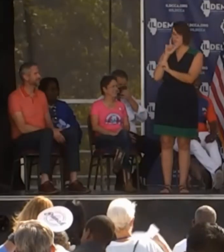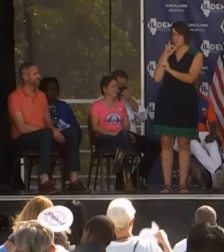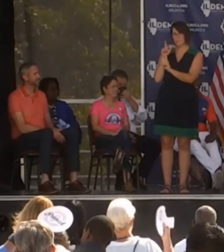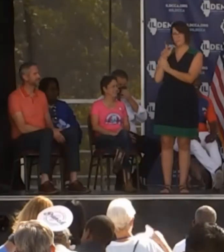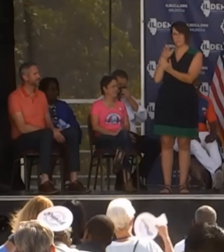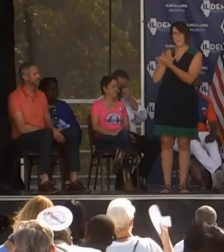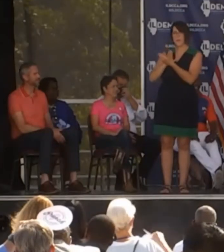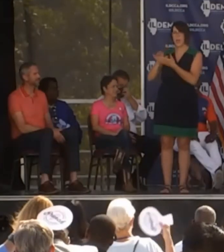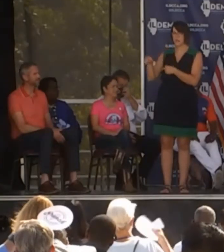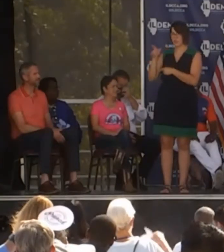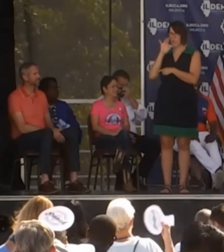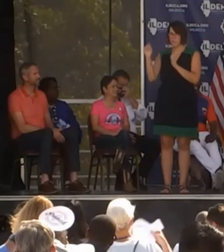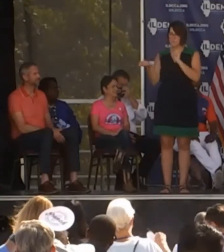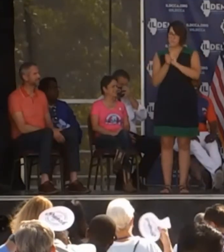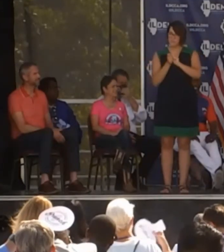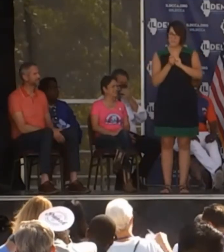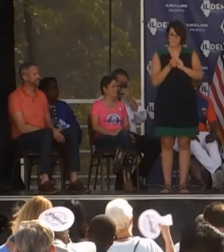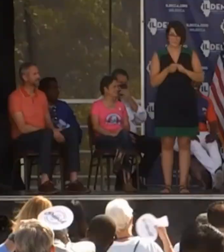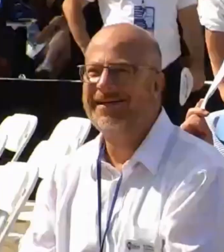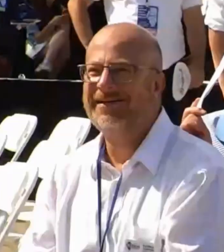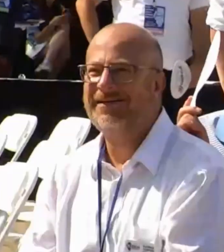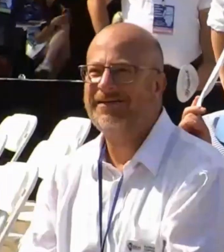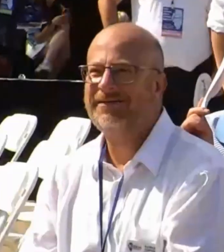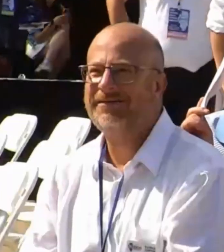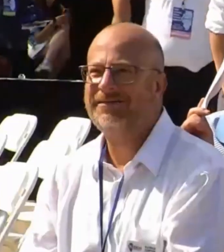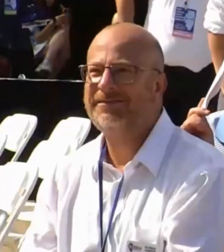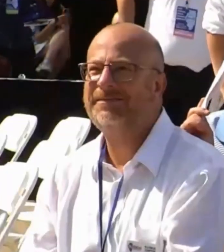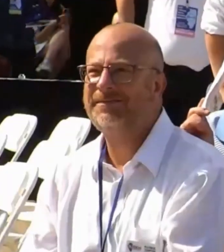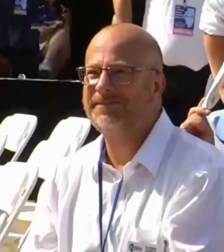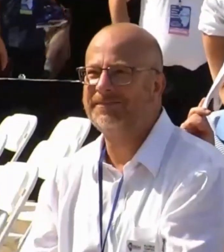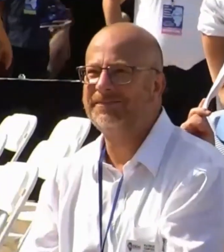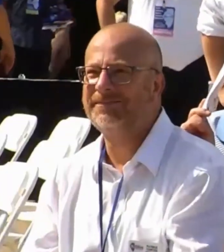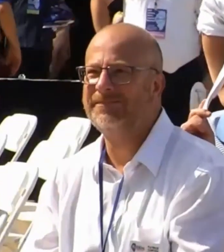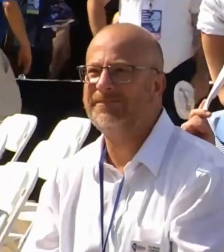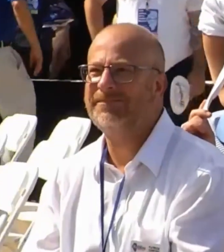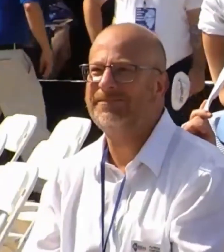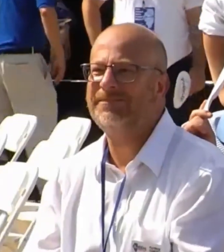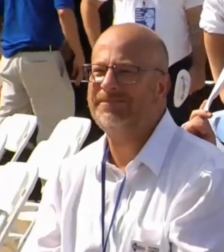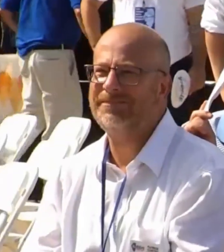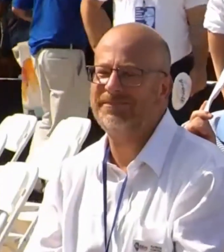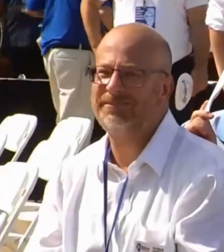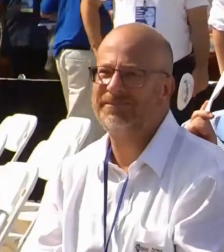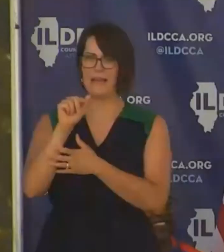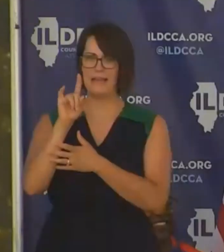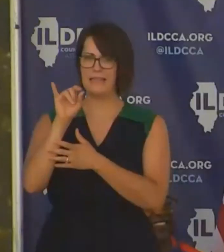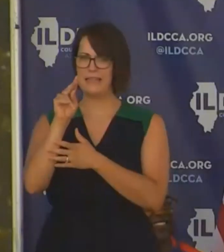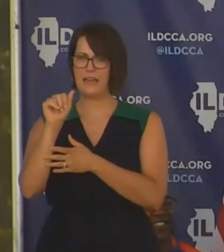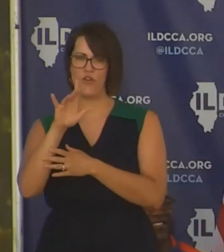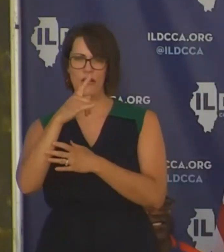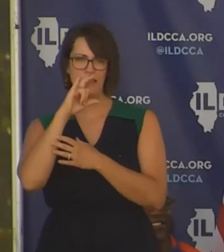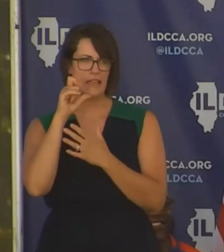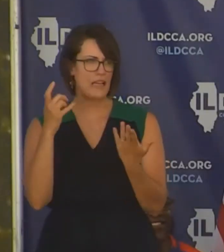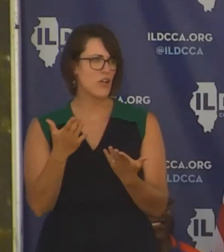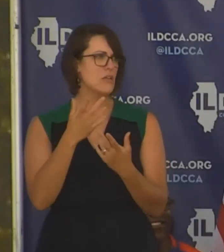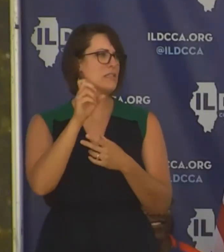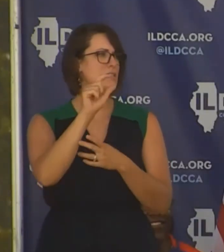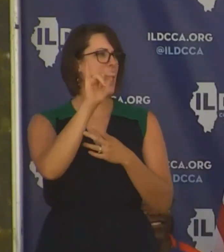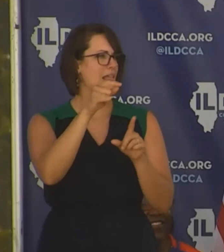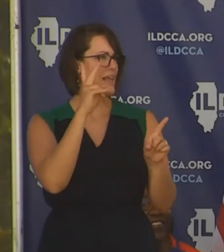even. That's for sure. And I want to thank Dorothy Deeney. Betty Kinser's not here, but Sally, I see Sally